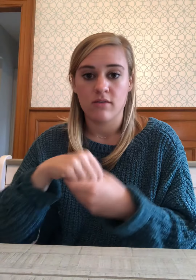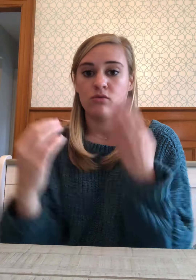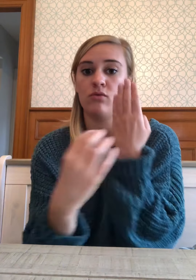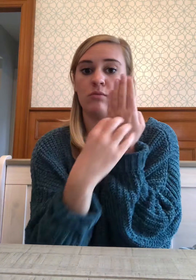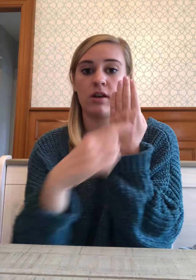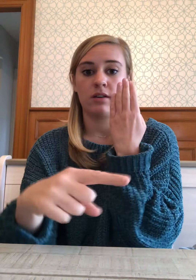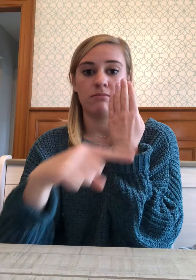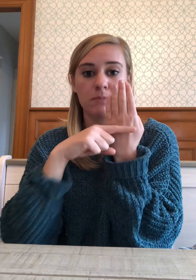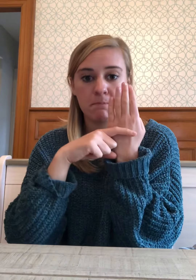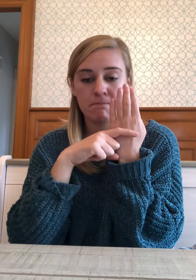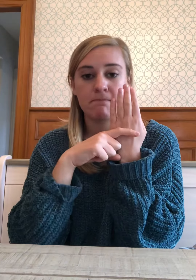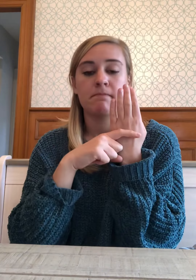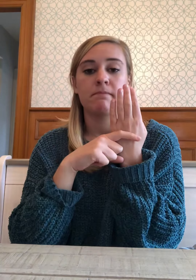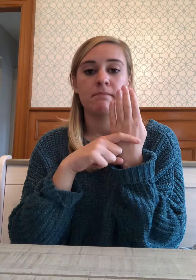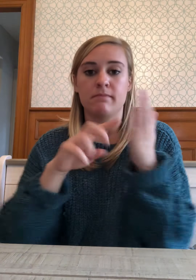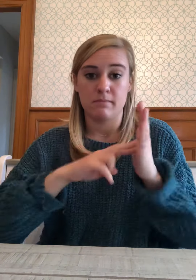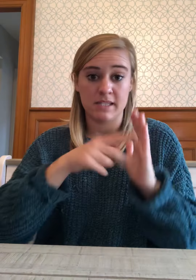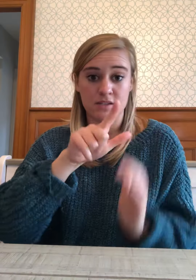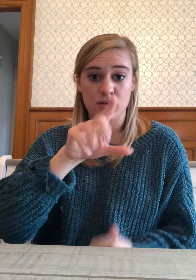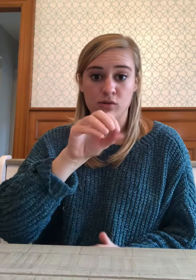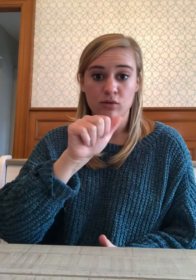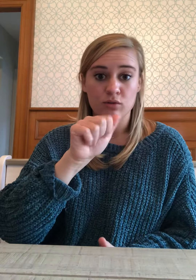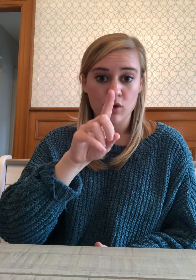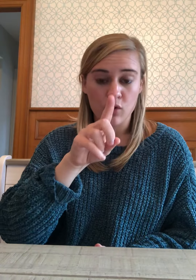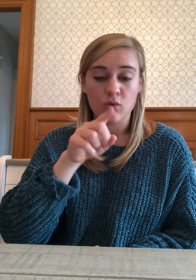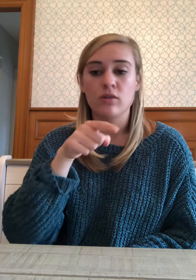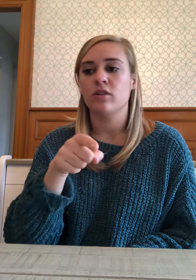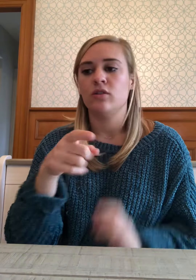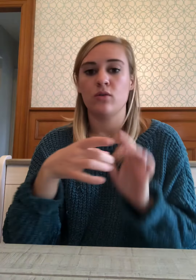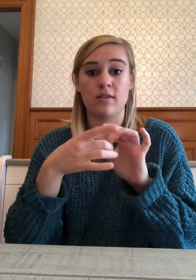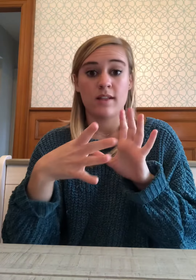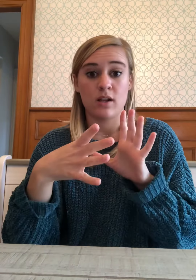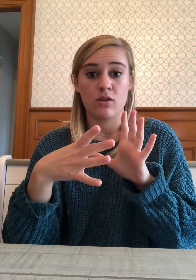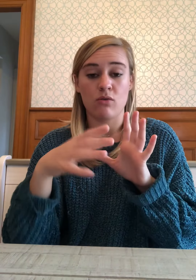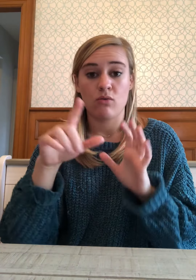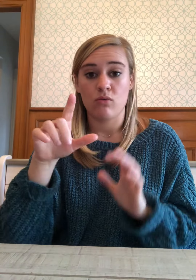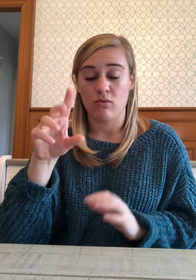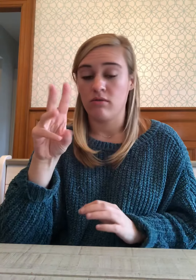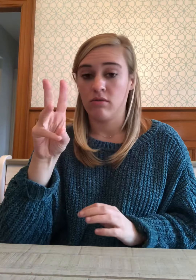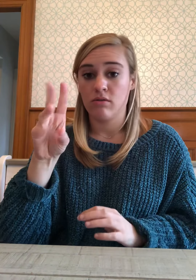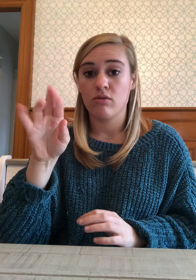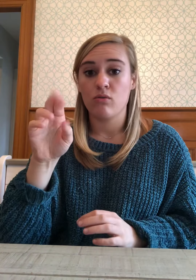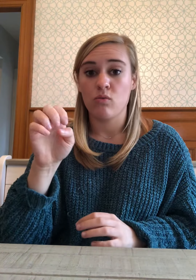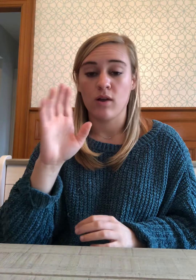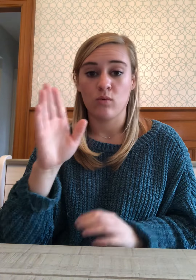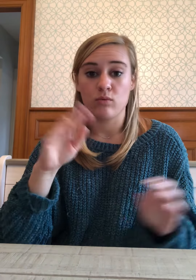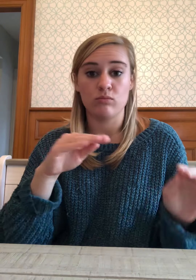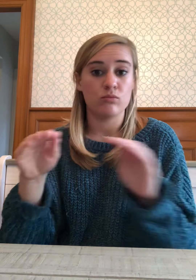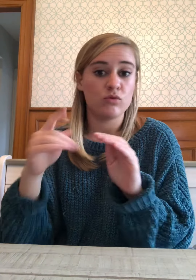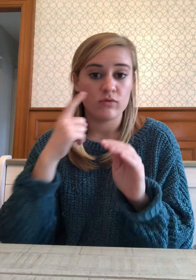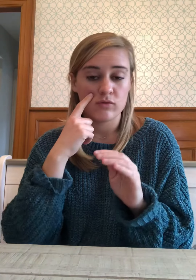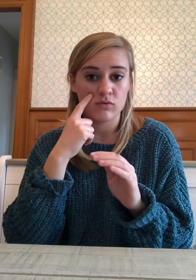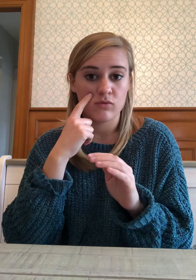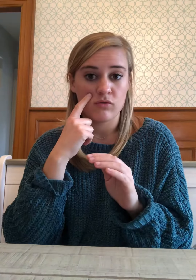is loading. You let it go, and the wire will move the tooth into the arch